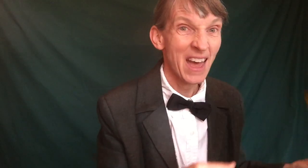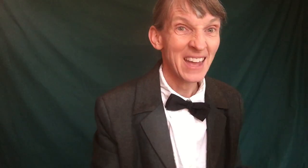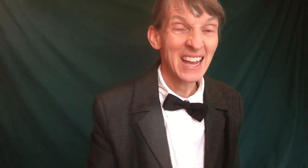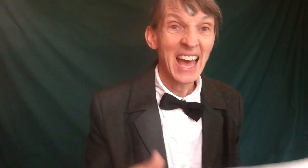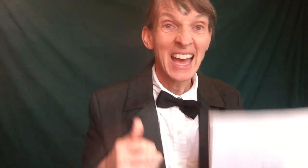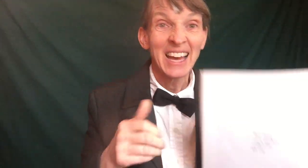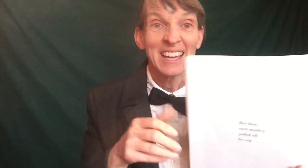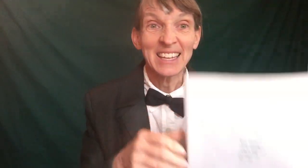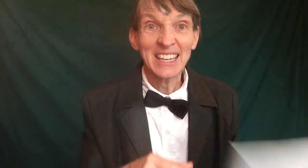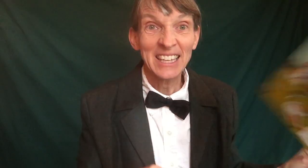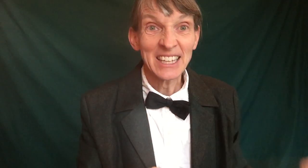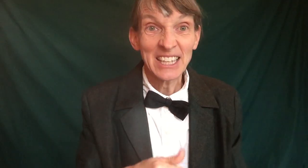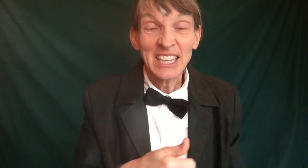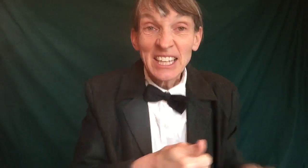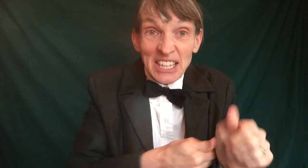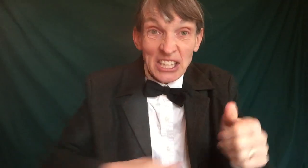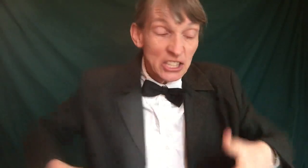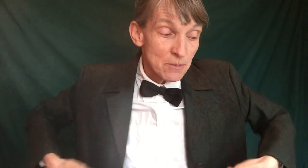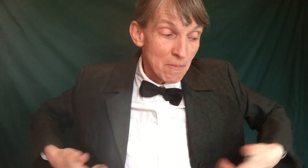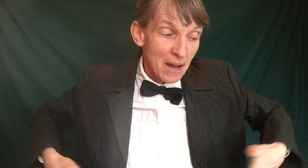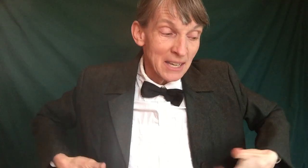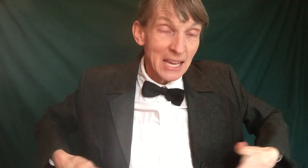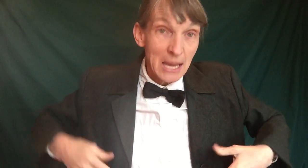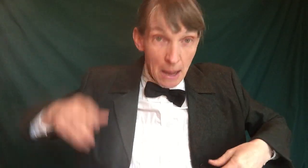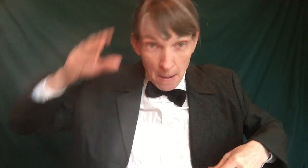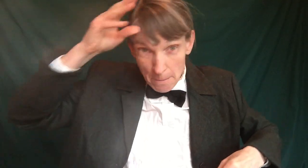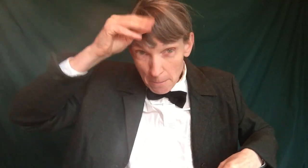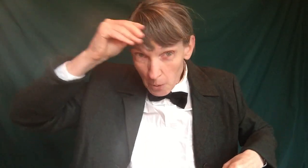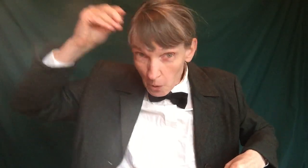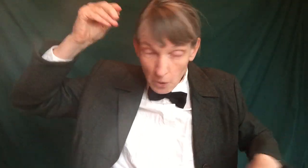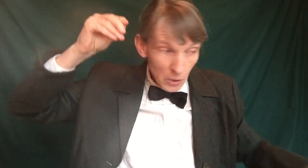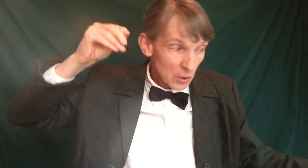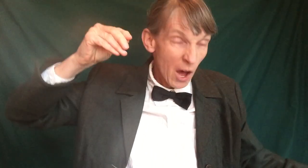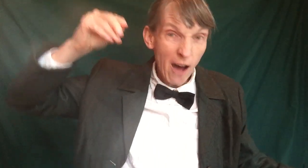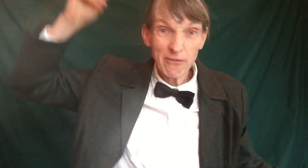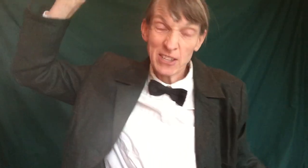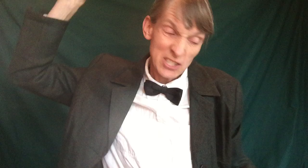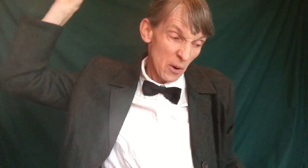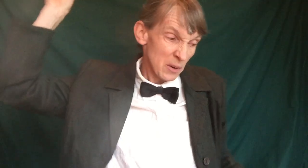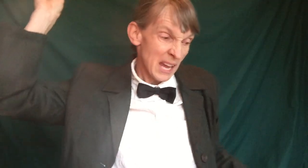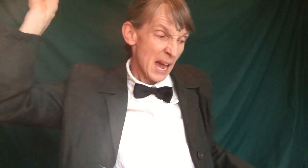then each monkey pulled off his own cap,